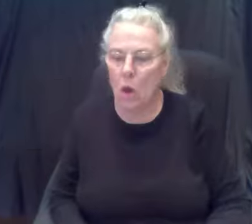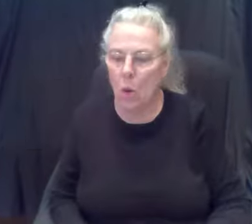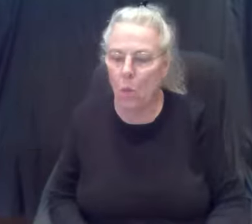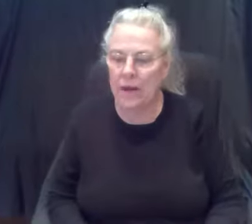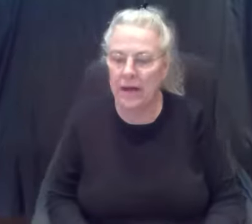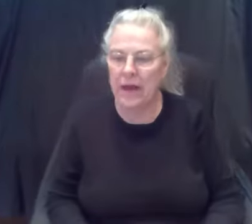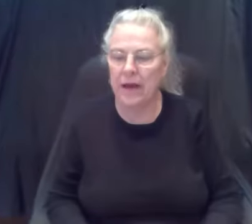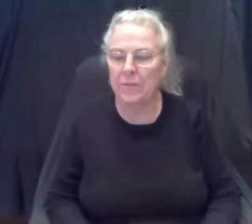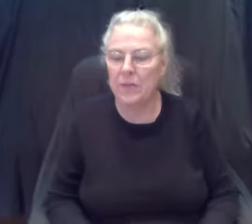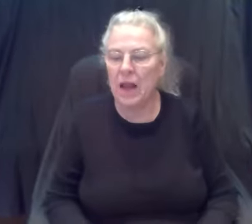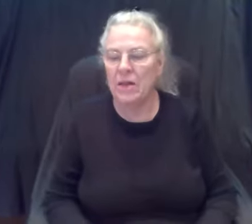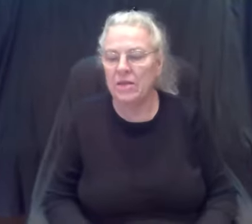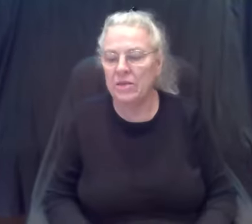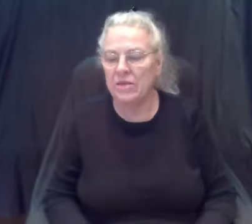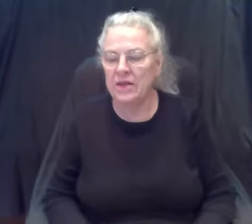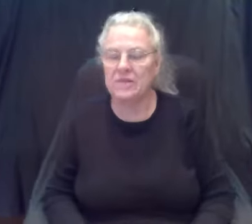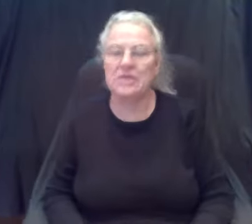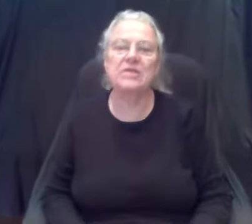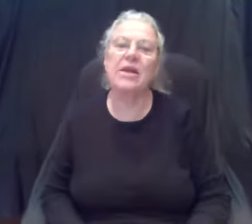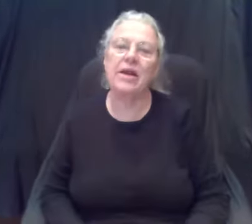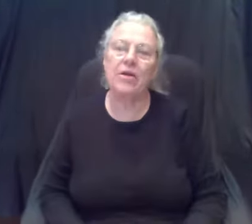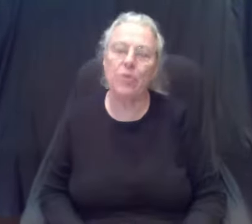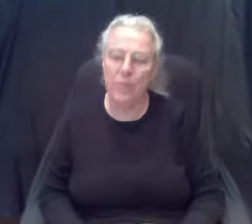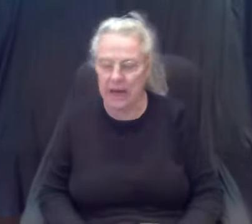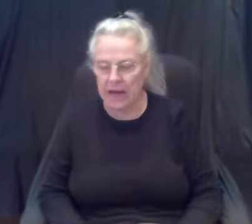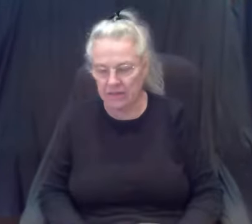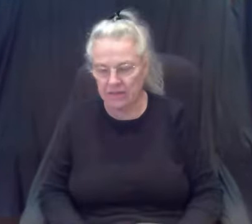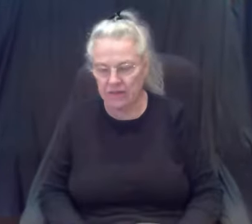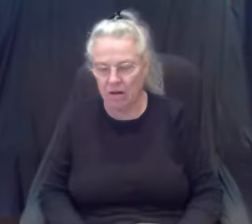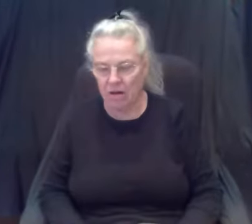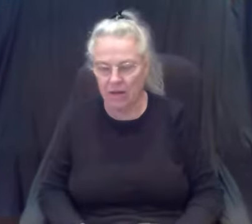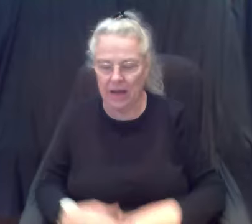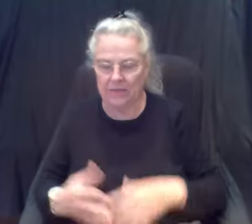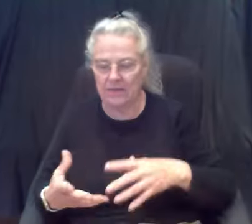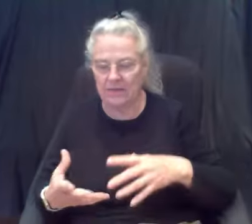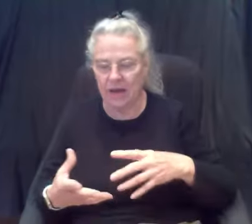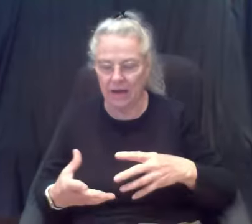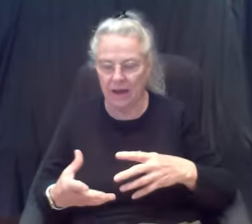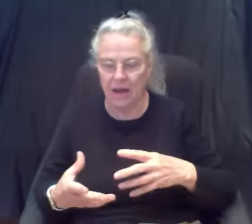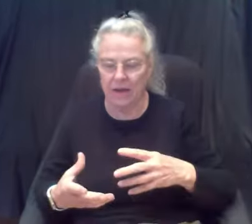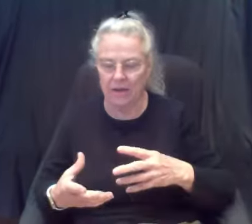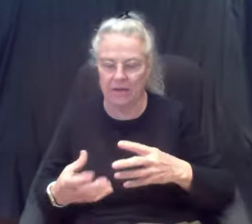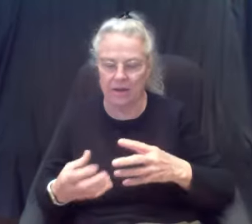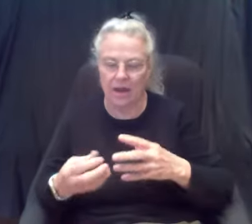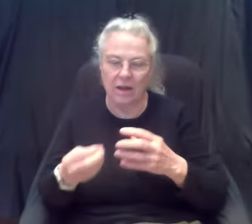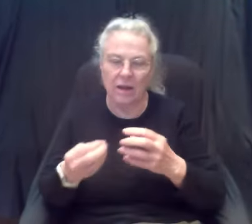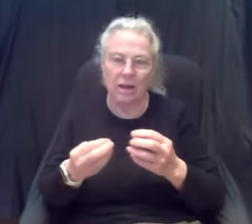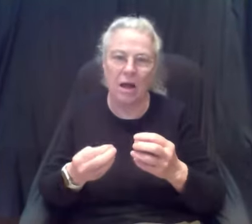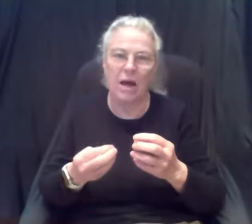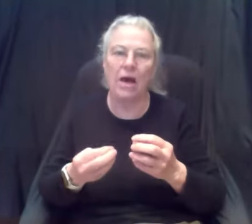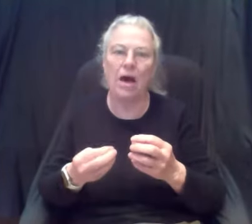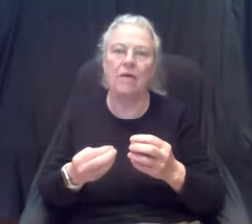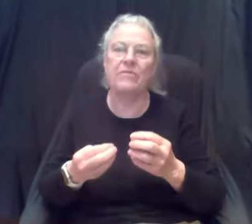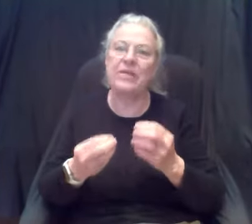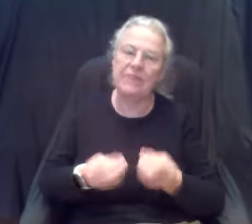One day. This is an intermediate song. It's not got a lot of